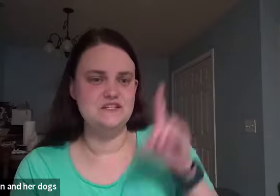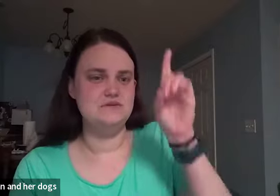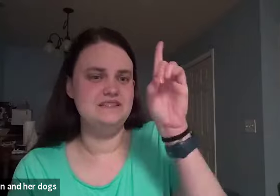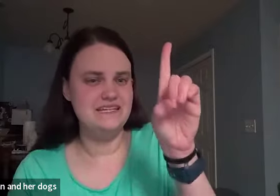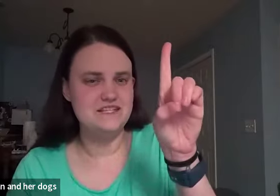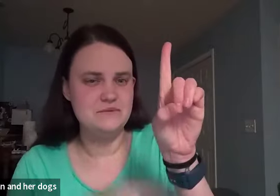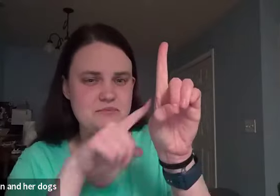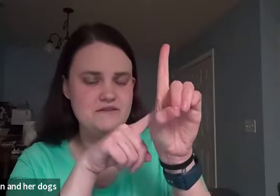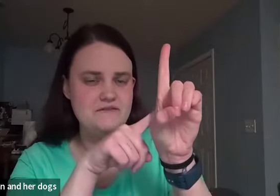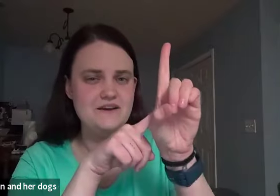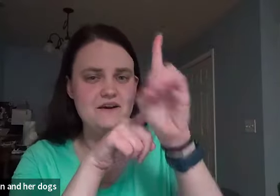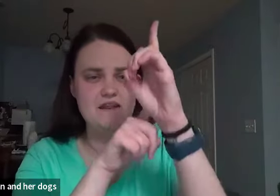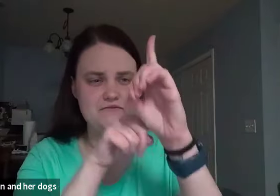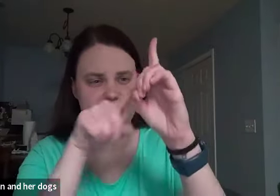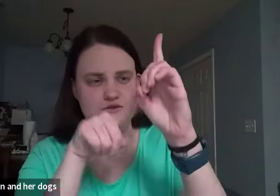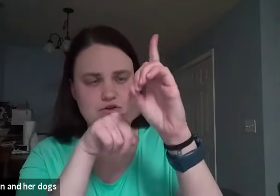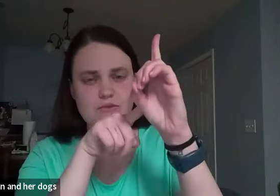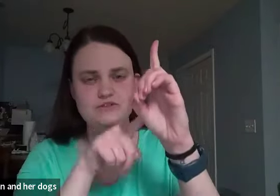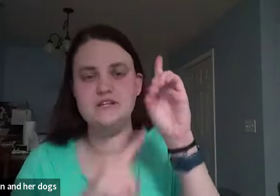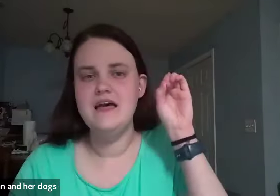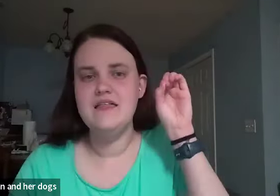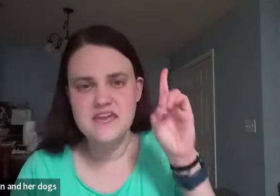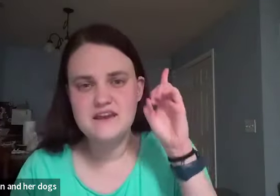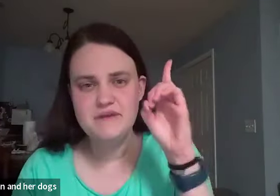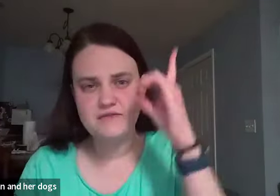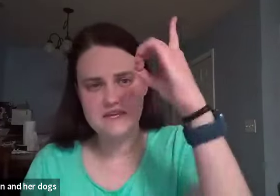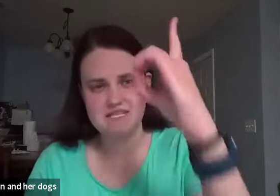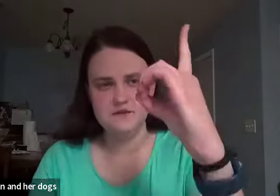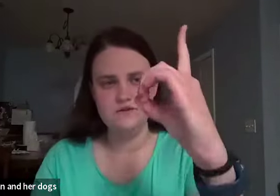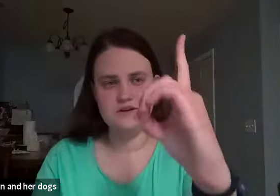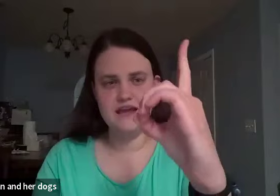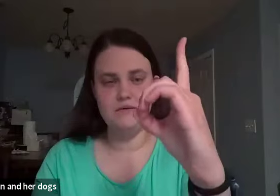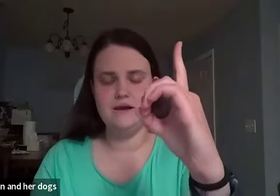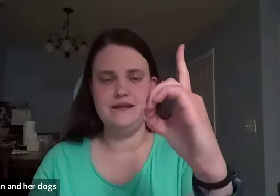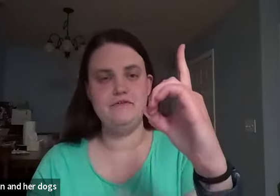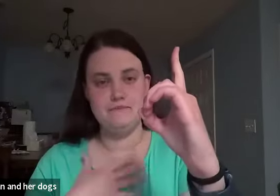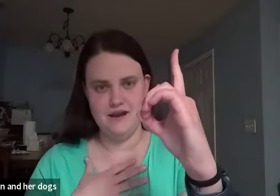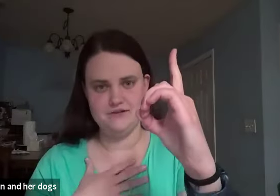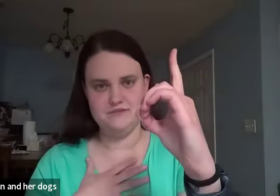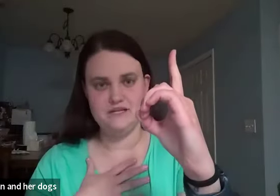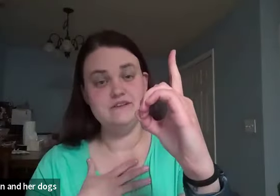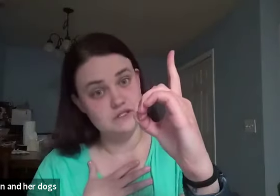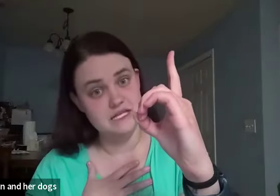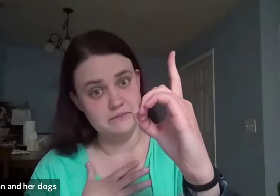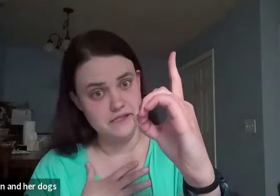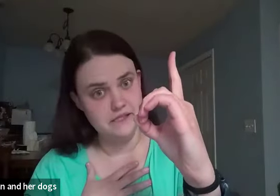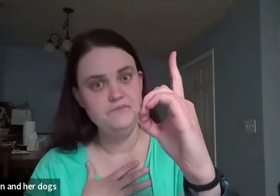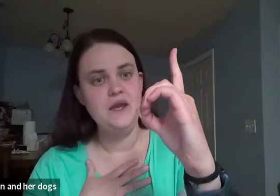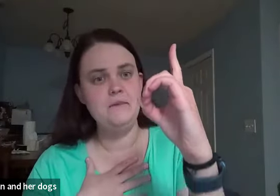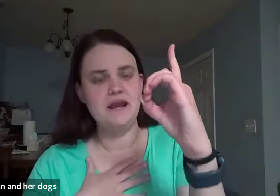So D is going to be pointer finger and circle motion. Think about this. If you look at it, well, I know from my perspective, it looks like a B, but